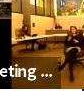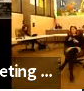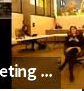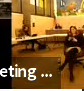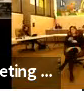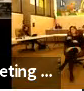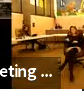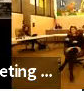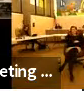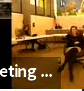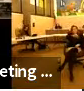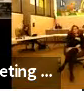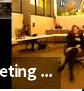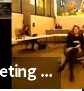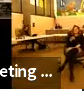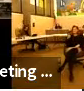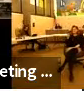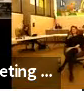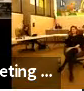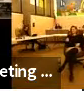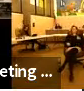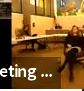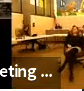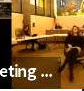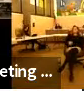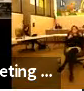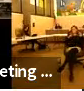Okay, that seems kind of light, but okay.